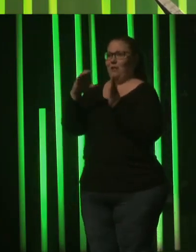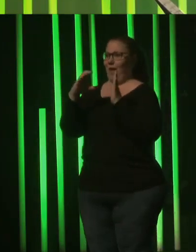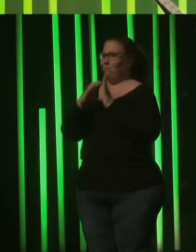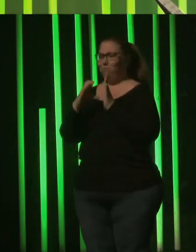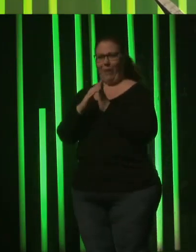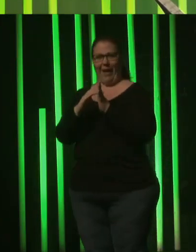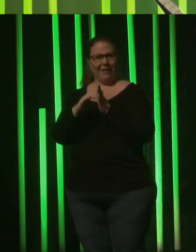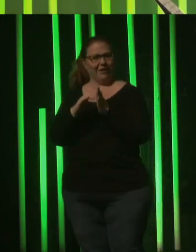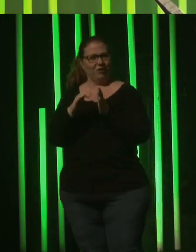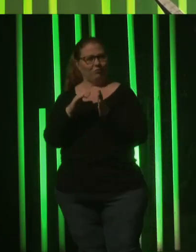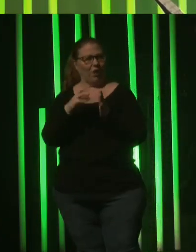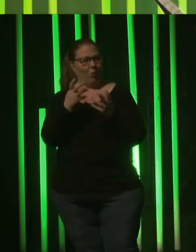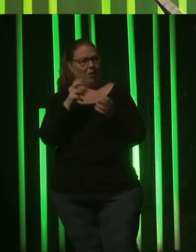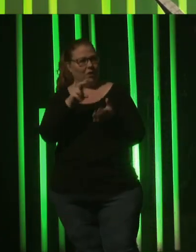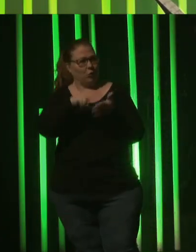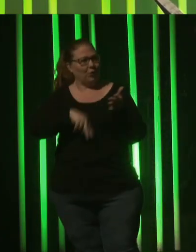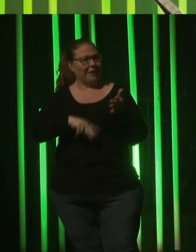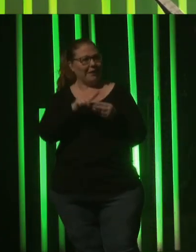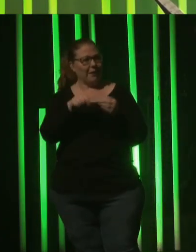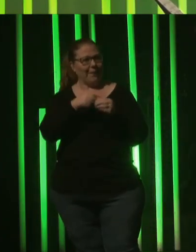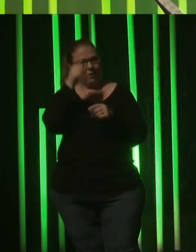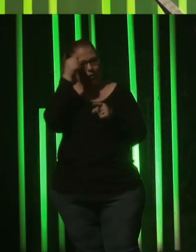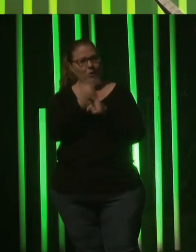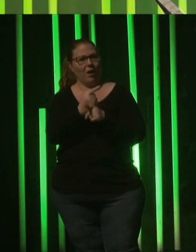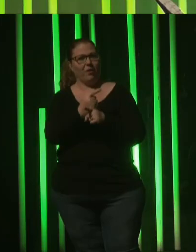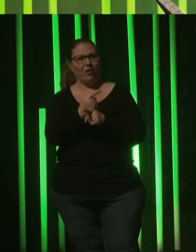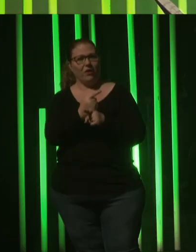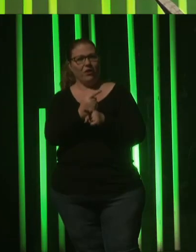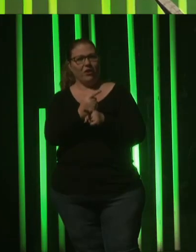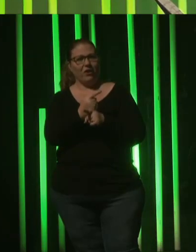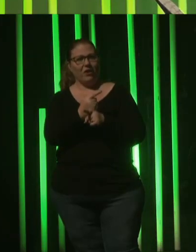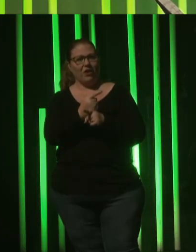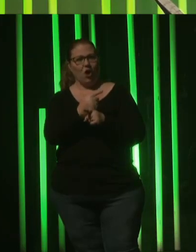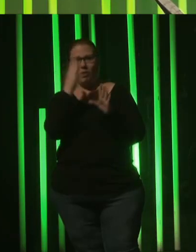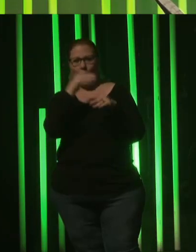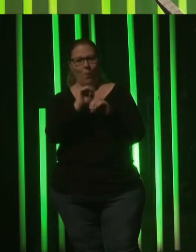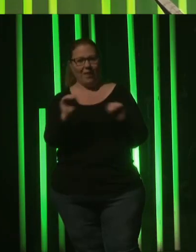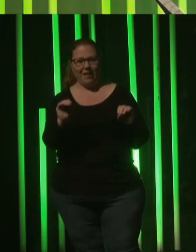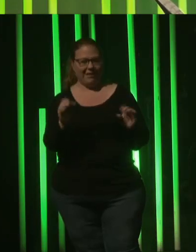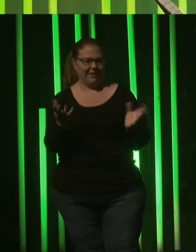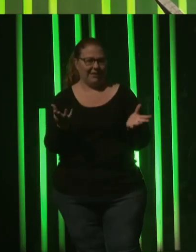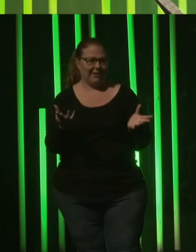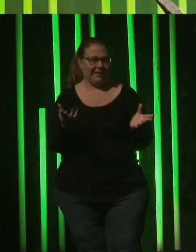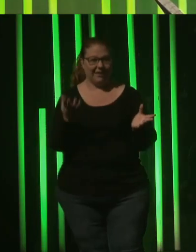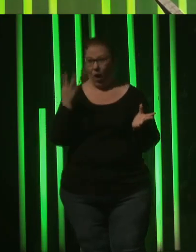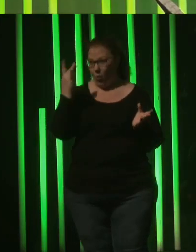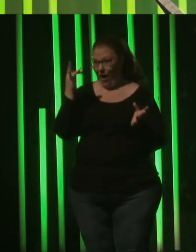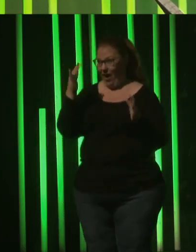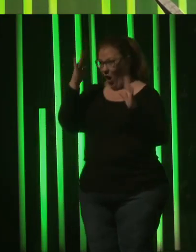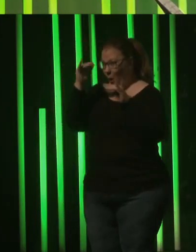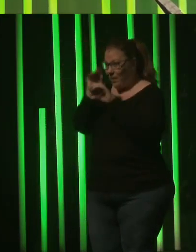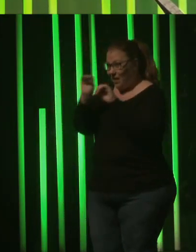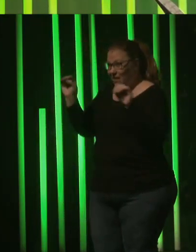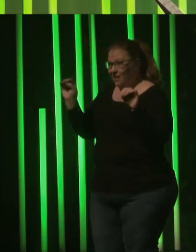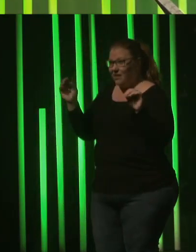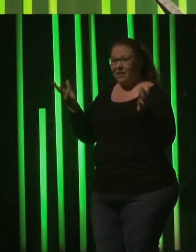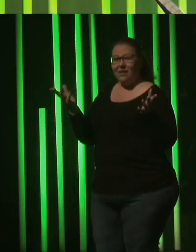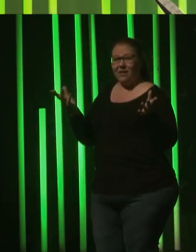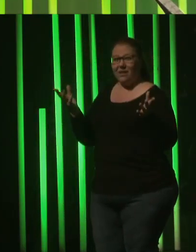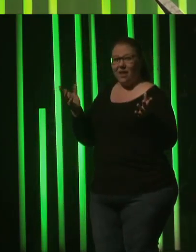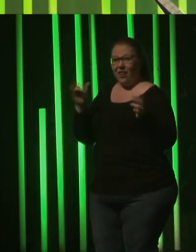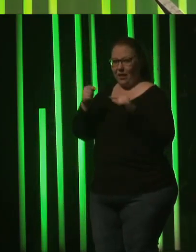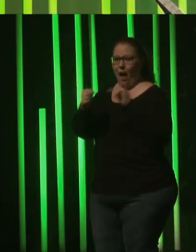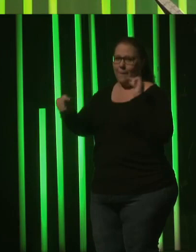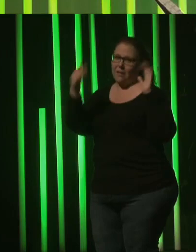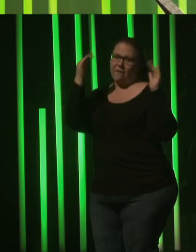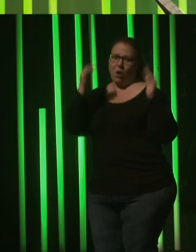read, and it's really about this brother who was hopeless, because hopelessness is the